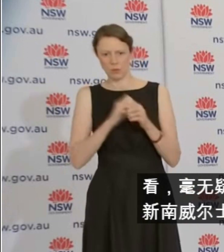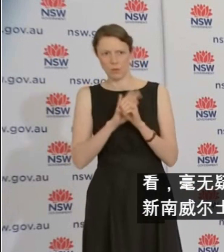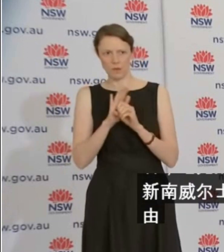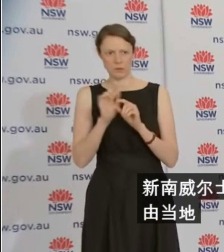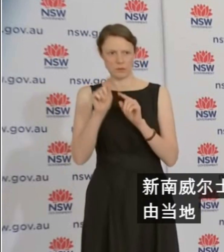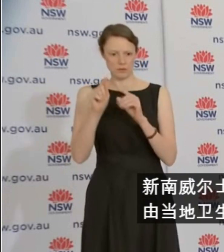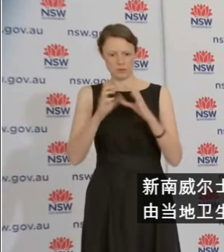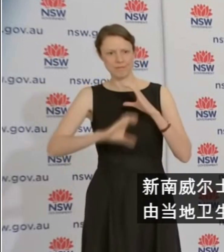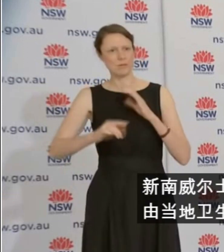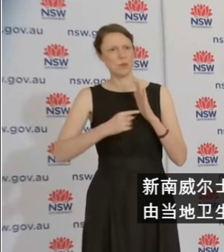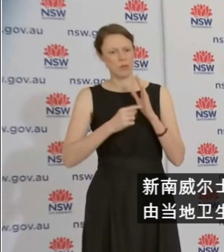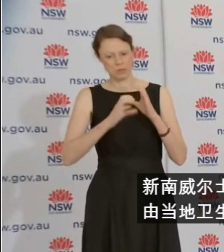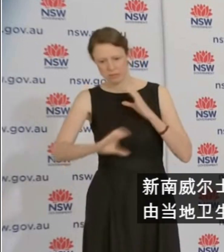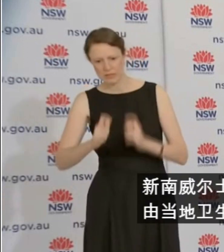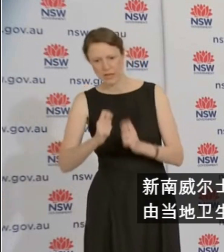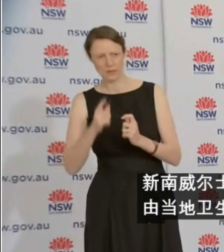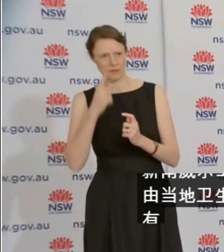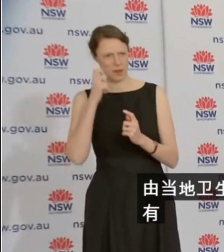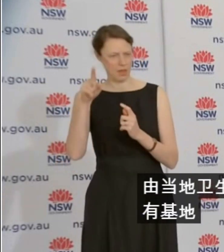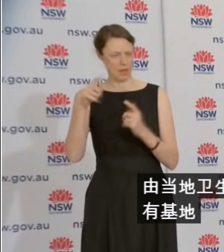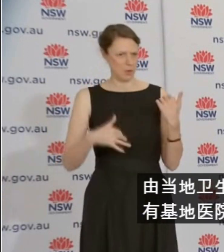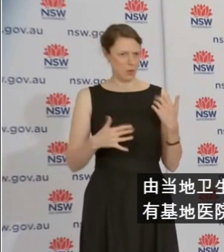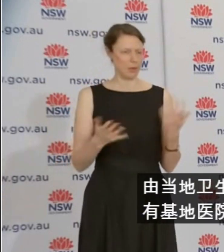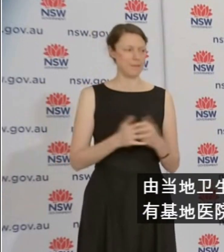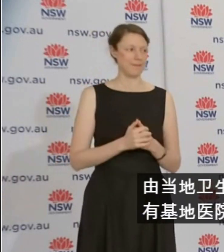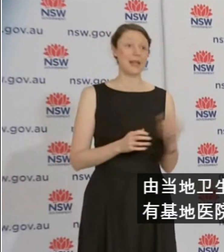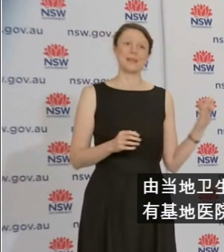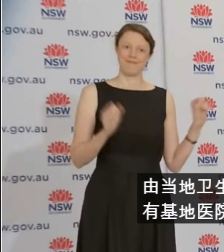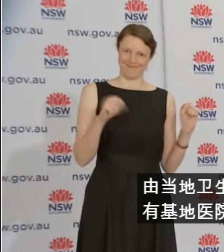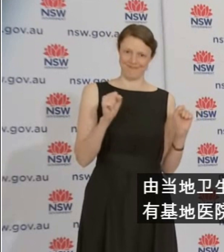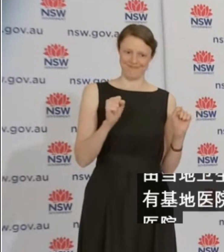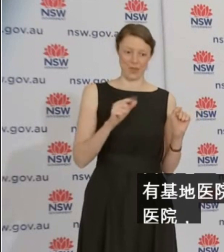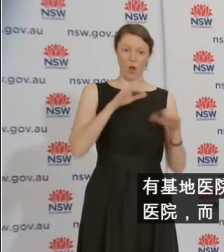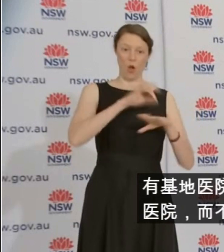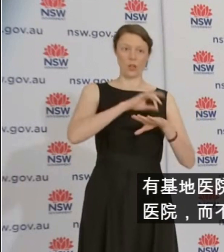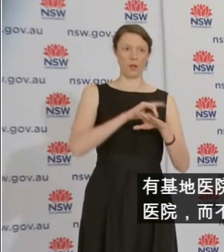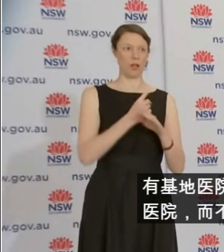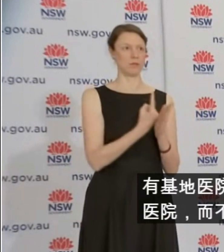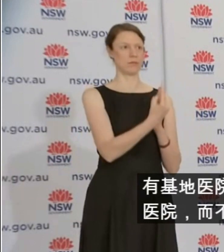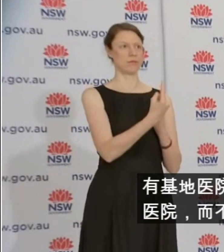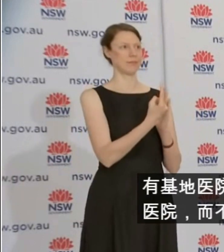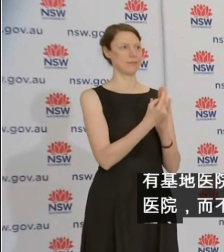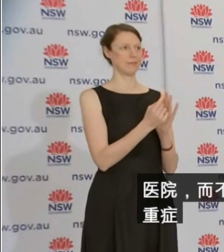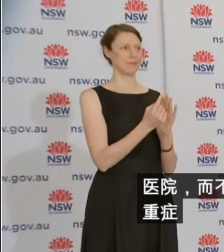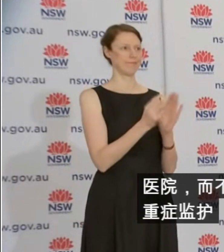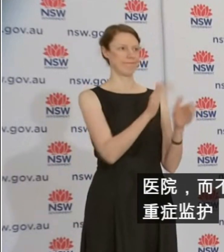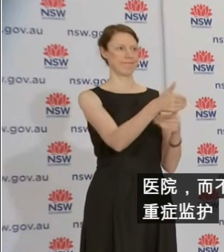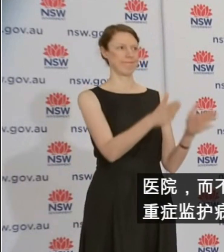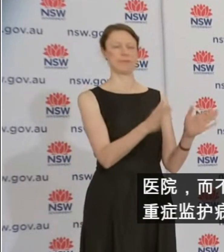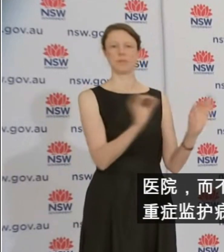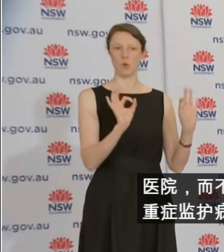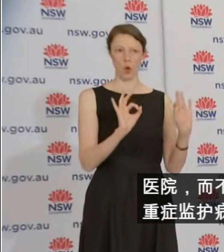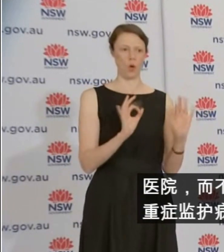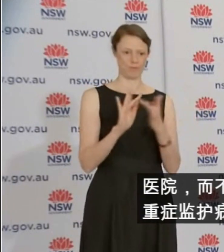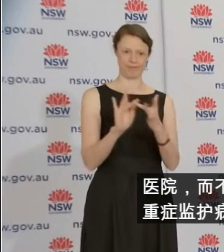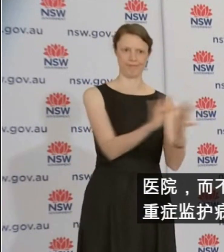we are a network of local health districts. We have base hospitals, we've got major hospitals, and not every hospital has an ICU unit or